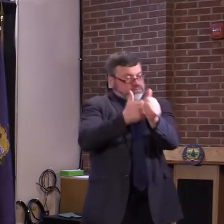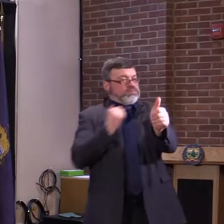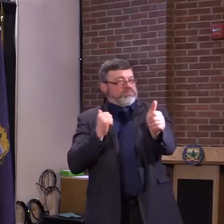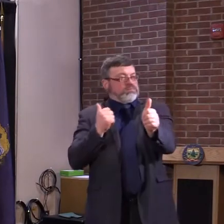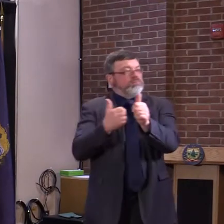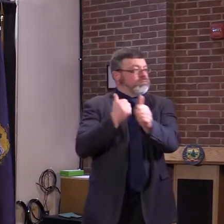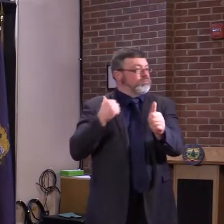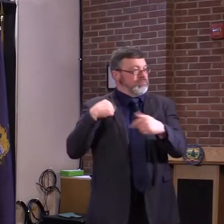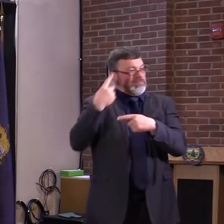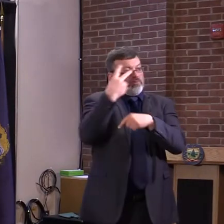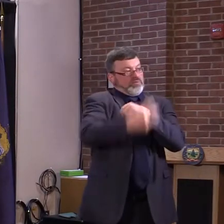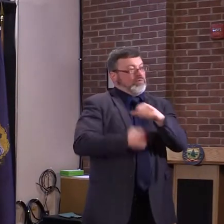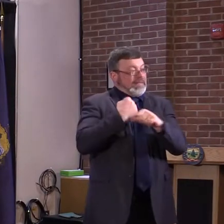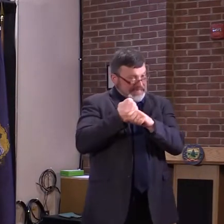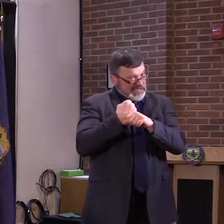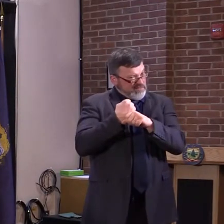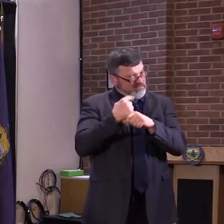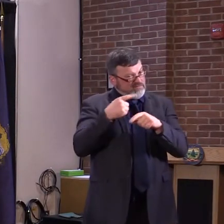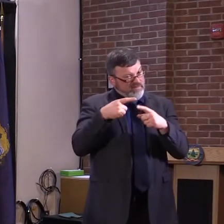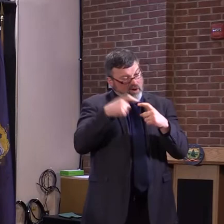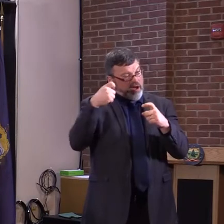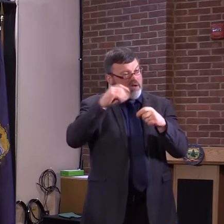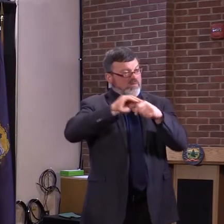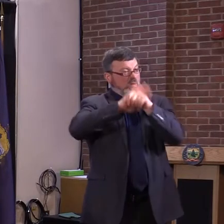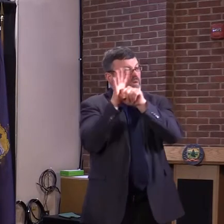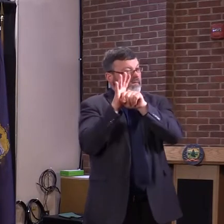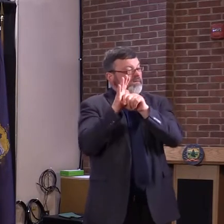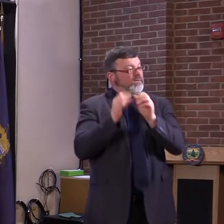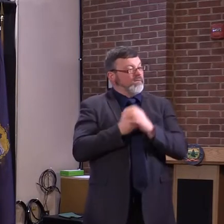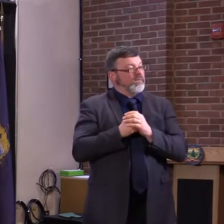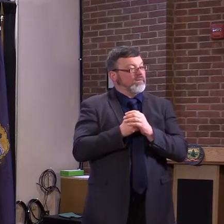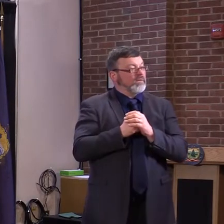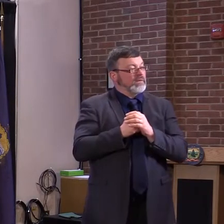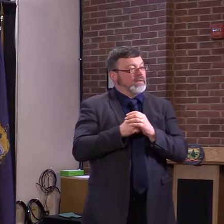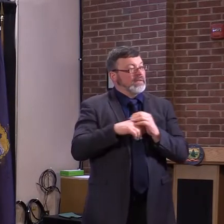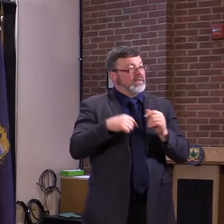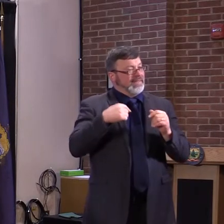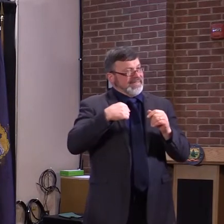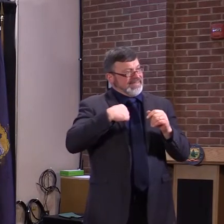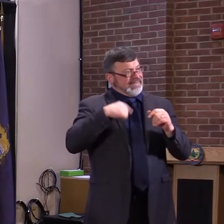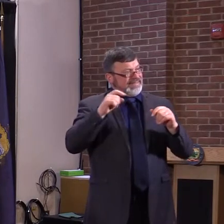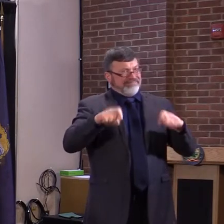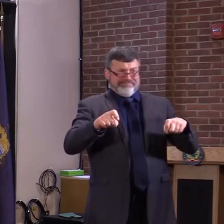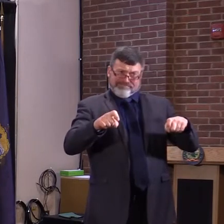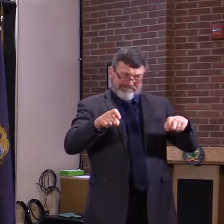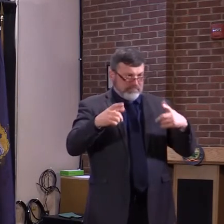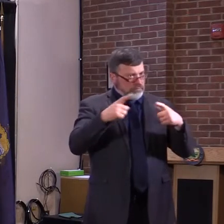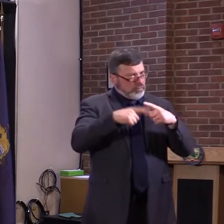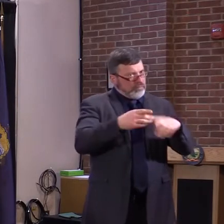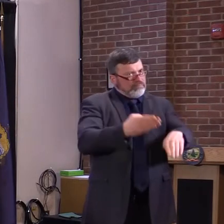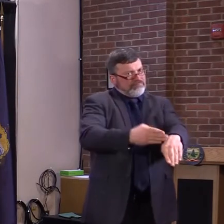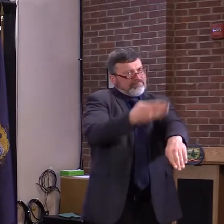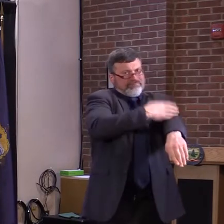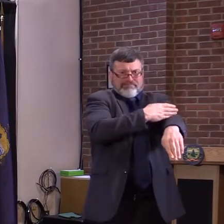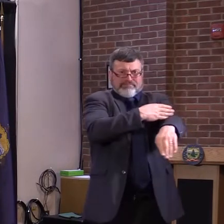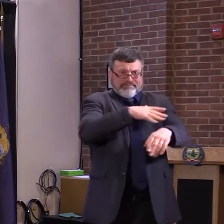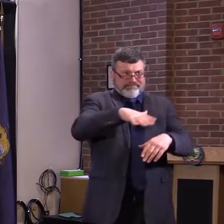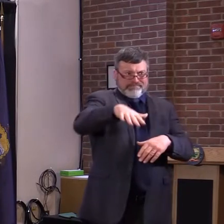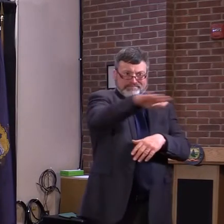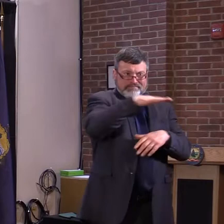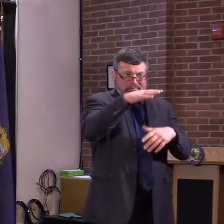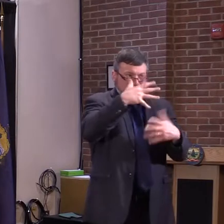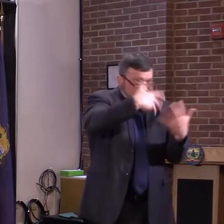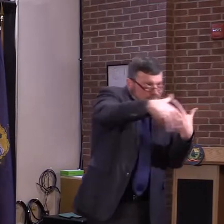Recovery from COVID includes improving our social and emotional well-being, focusing efforts on